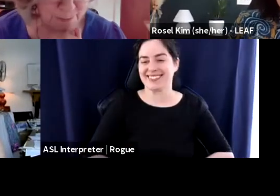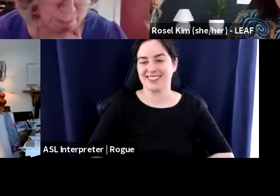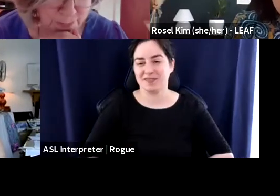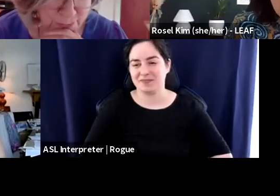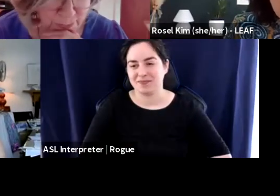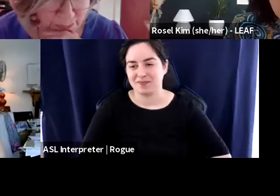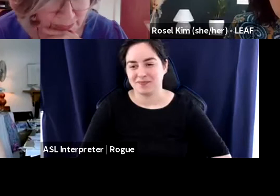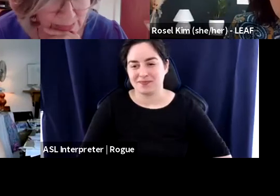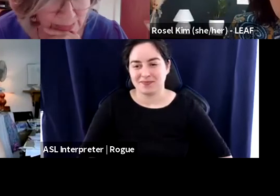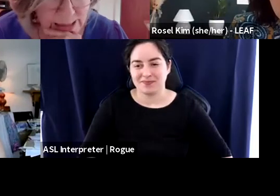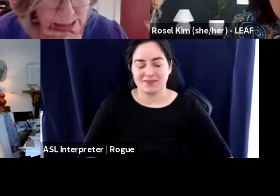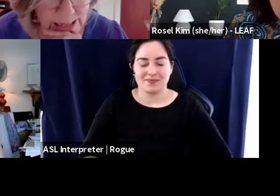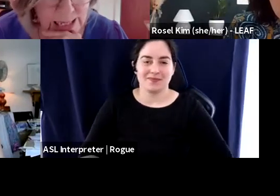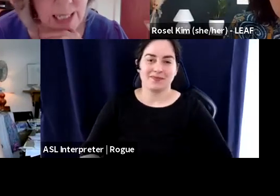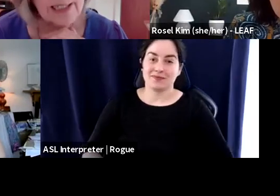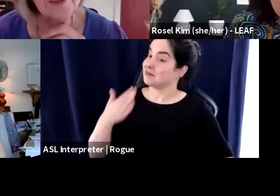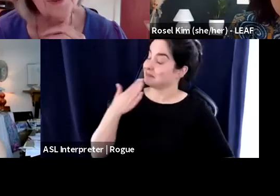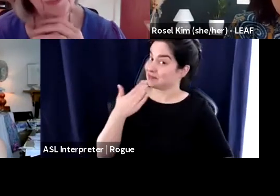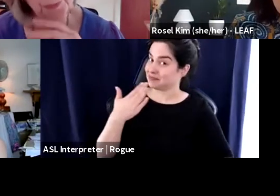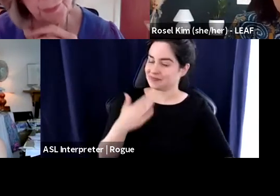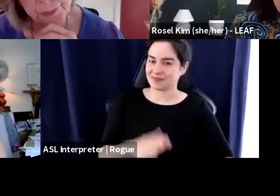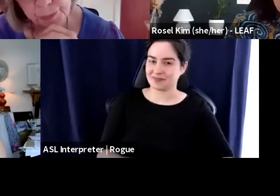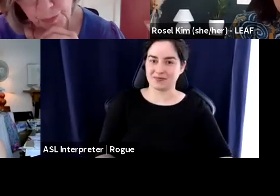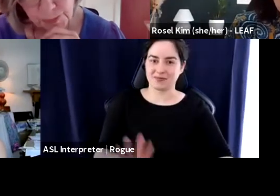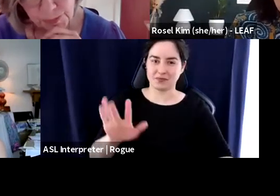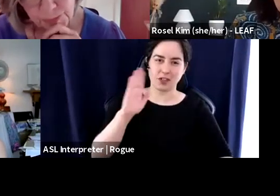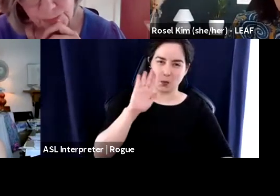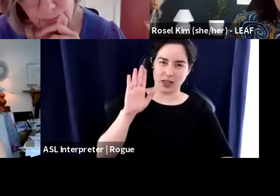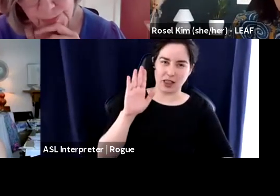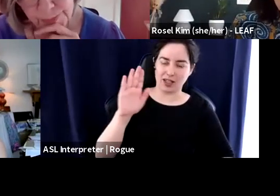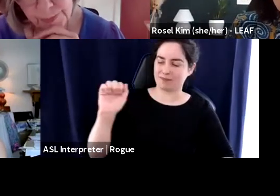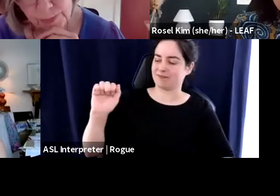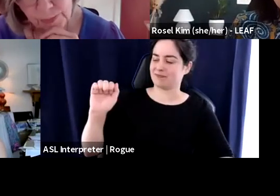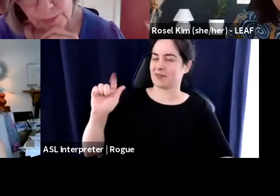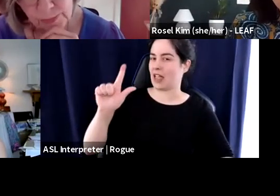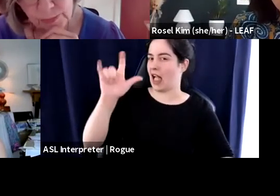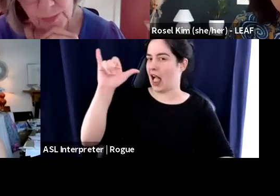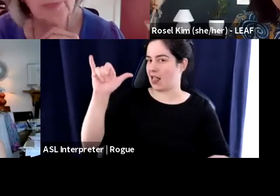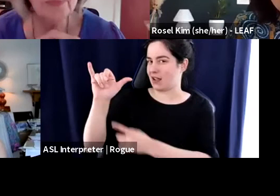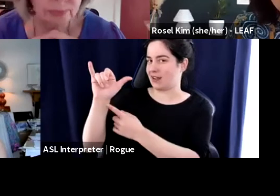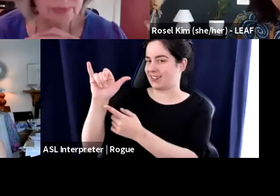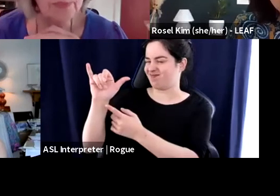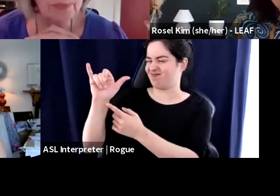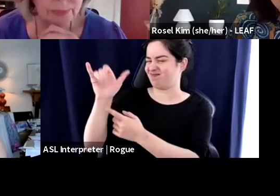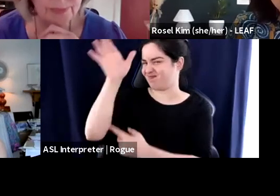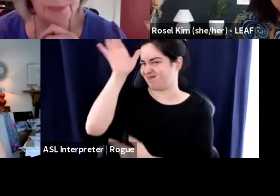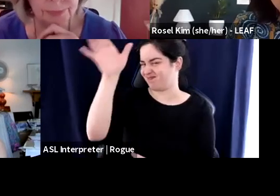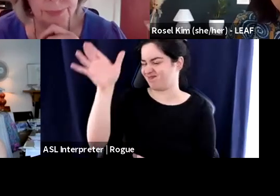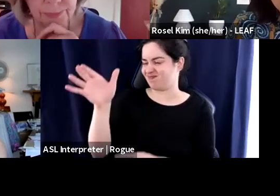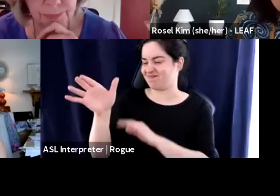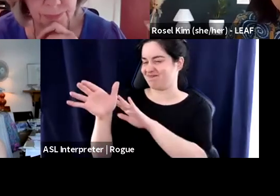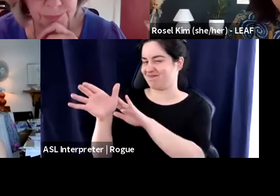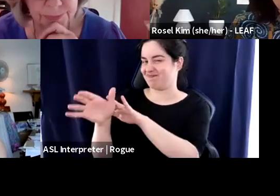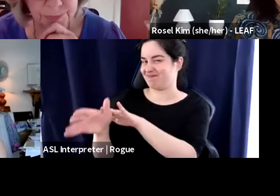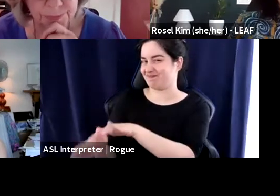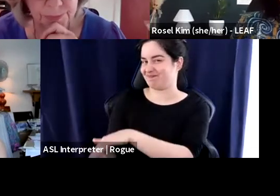participants. Yeah, thanks. And I'm going to push back on the notion of allies, not because I don't understand the use of the term, but because 1